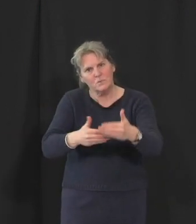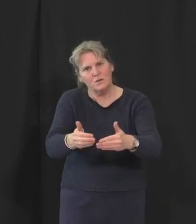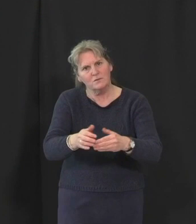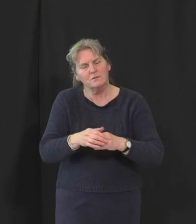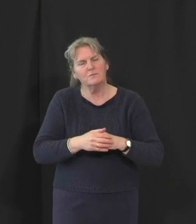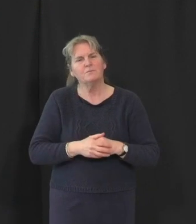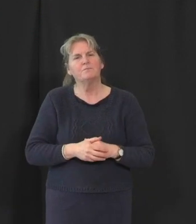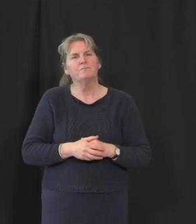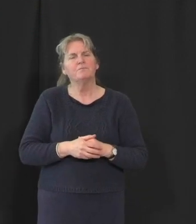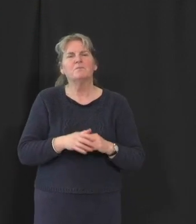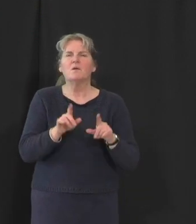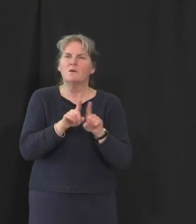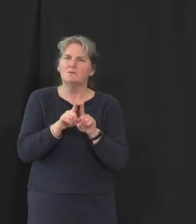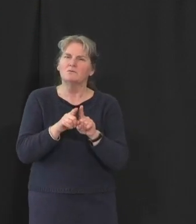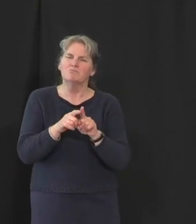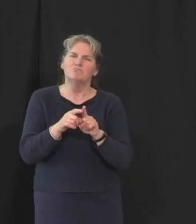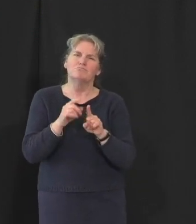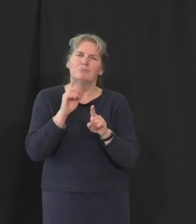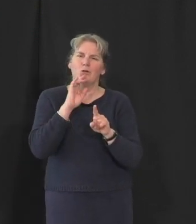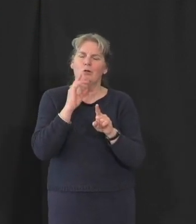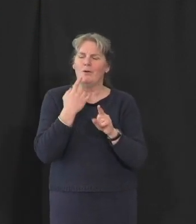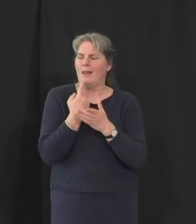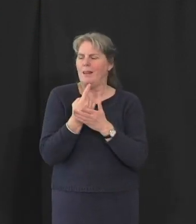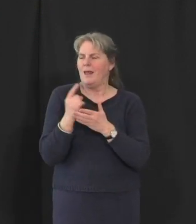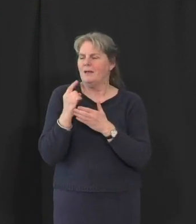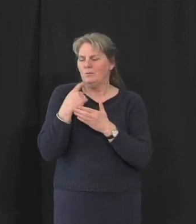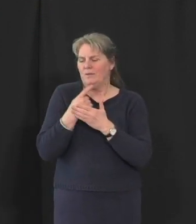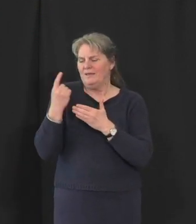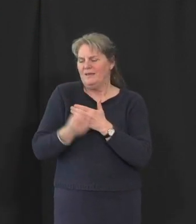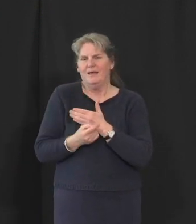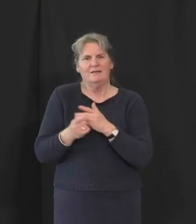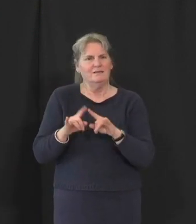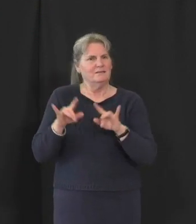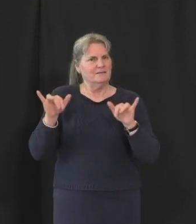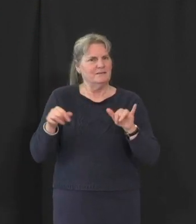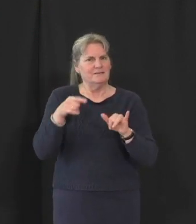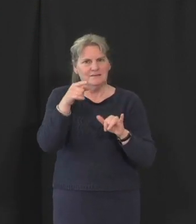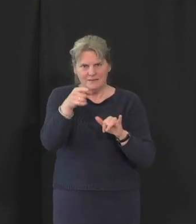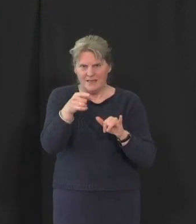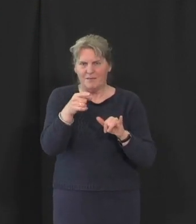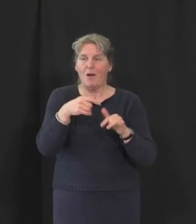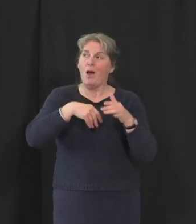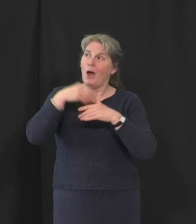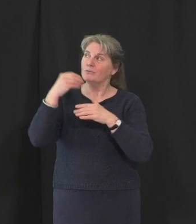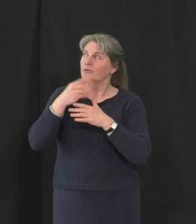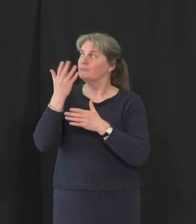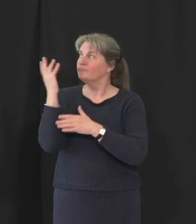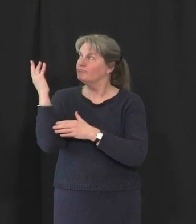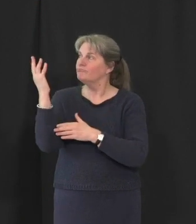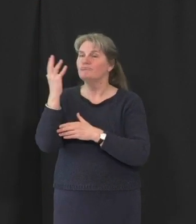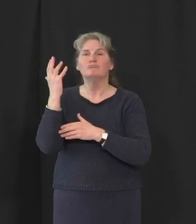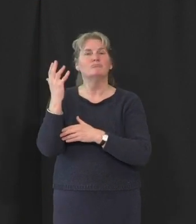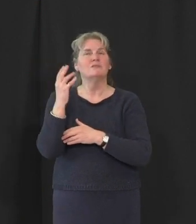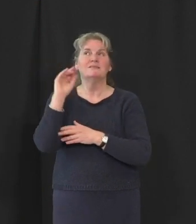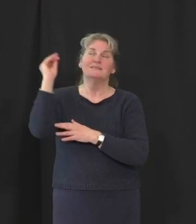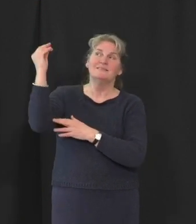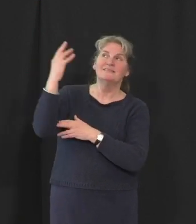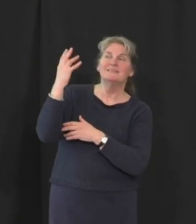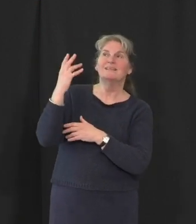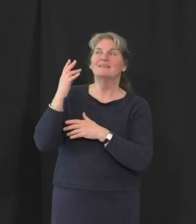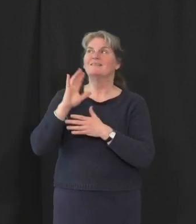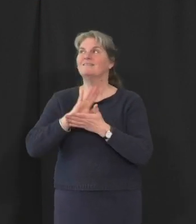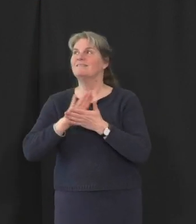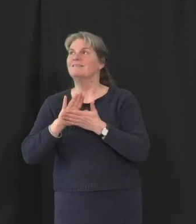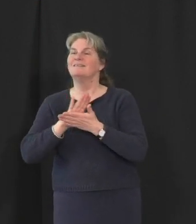Meanwhile, let's do it again like we did last weekend. We have the stunning outdoors at our doorsteps and the sun at the